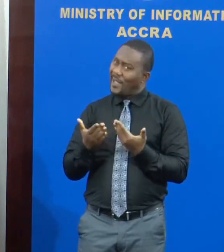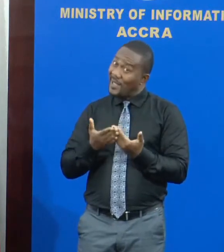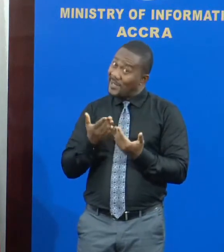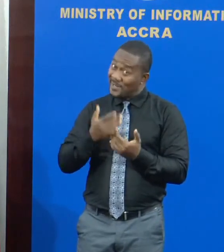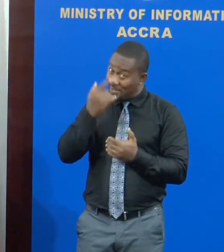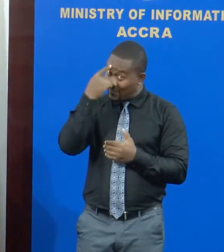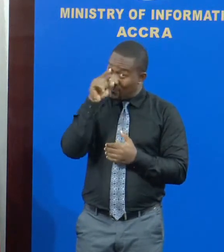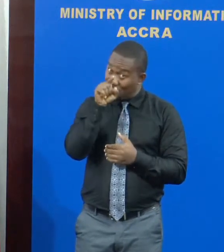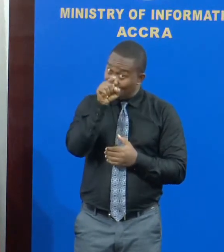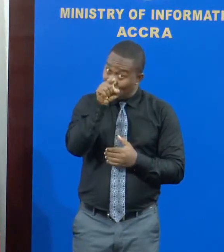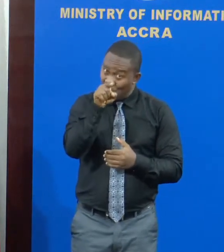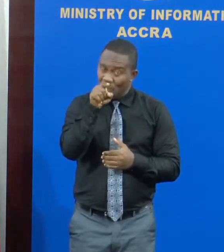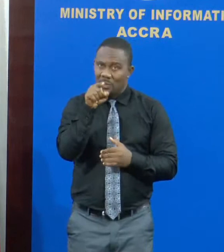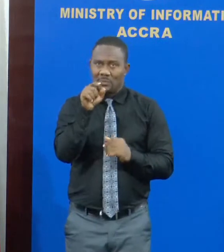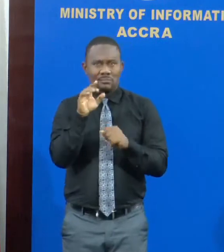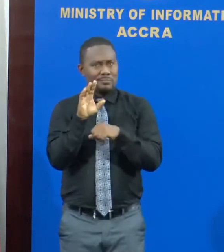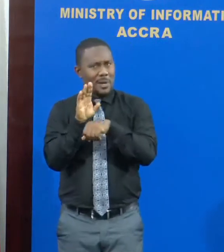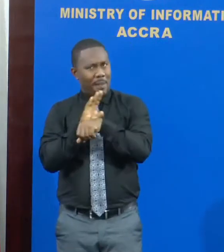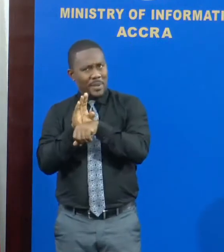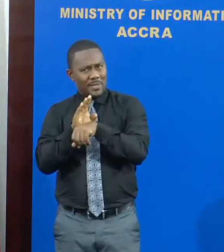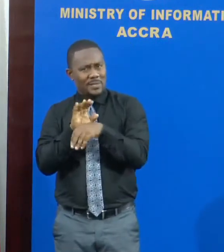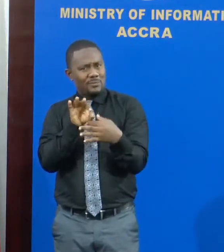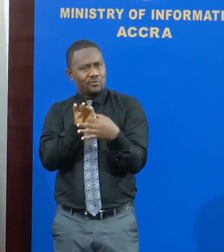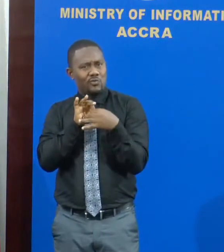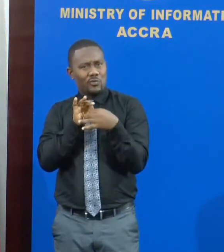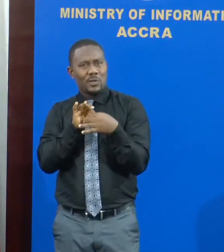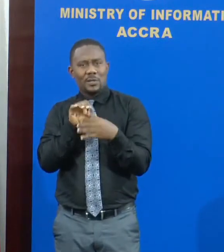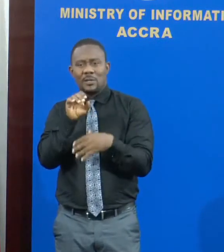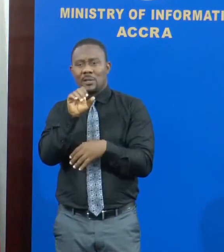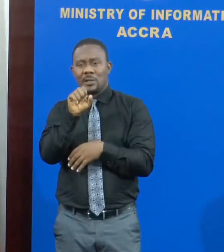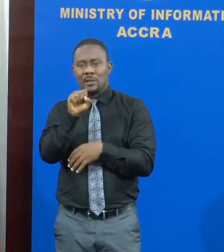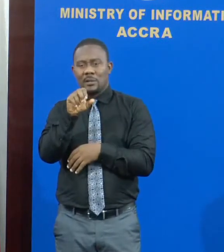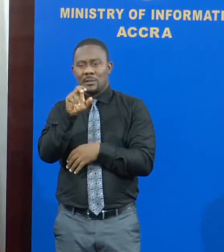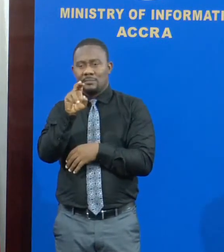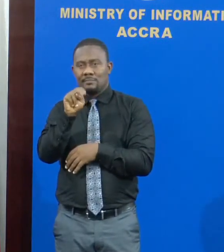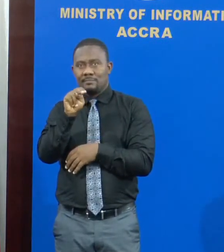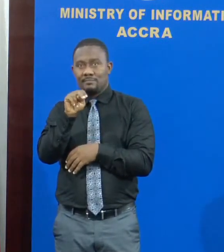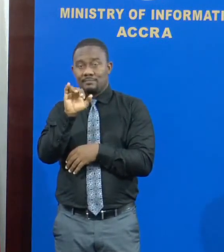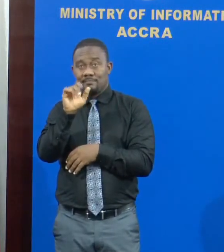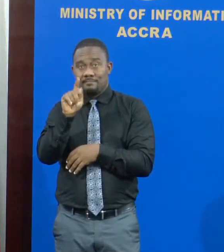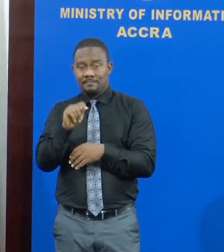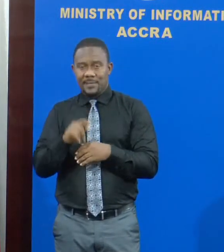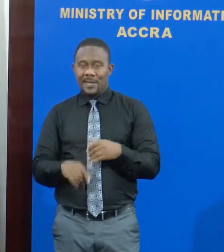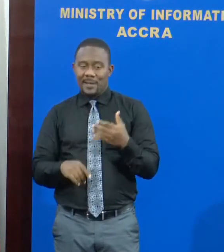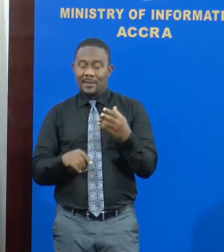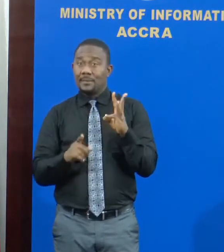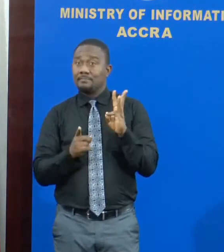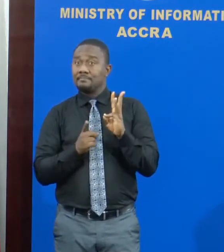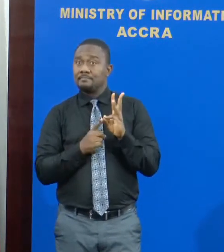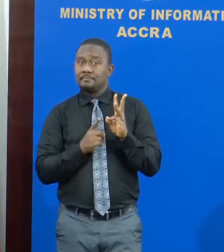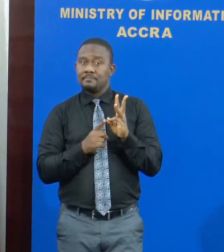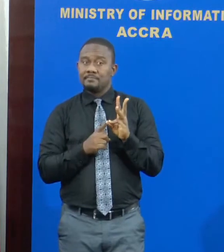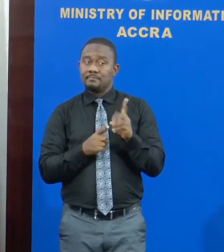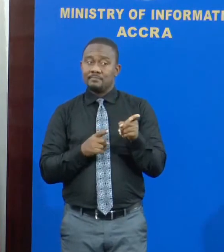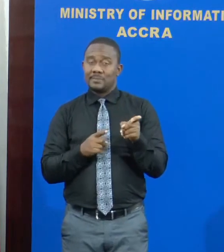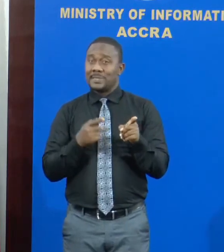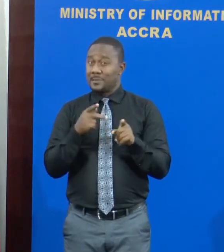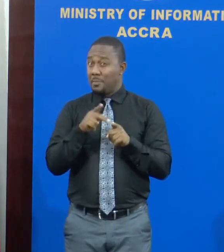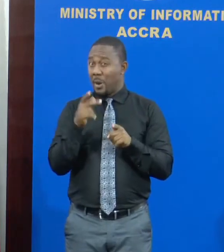you to do business with us. And then last but not the least is what the group professor